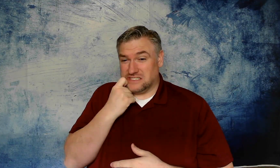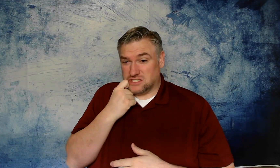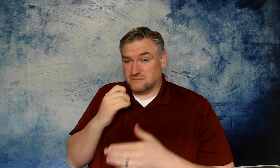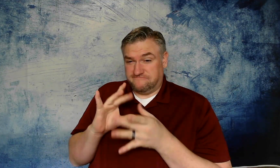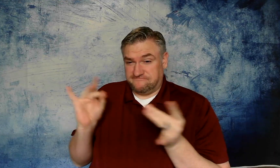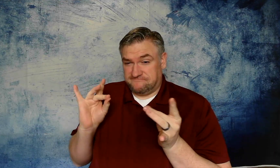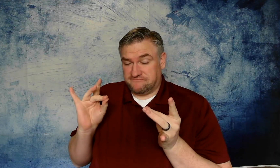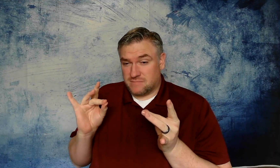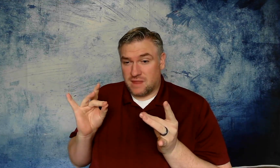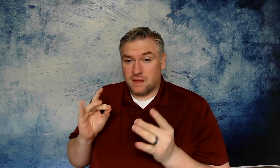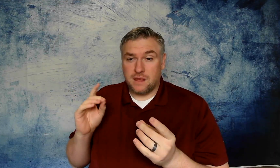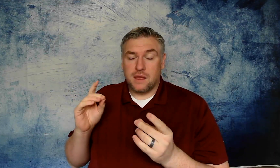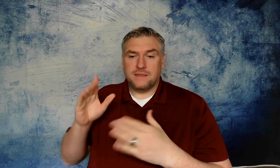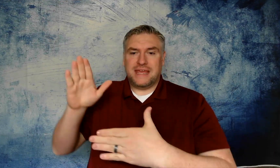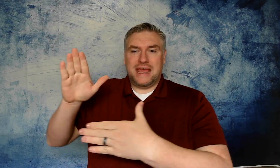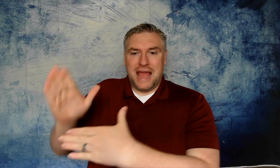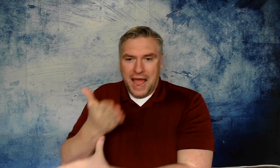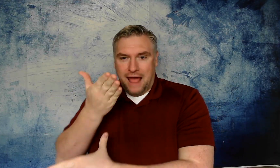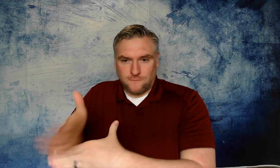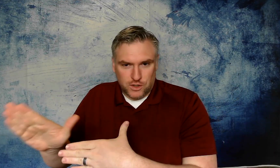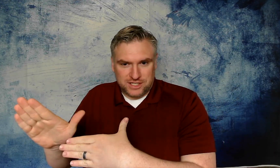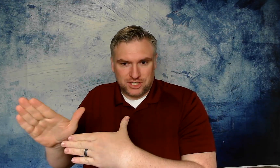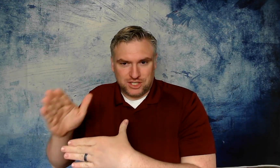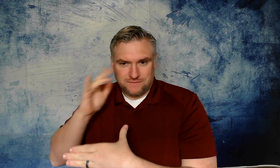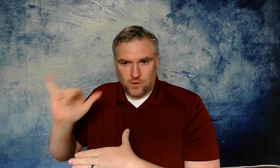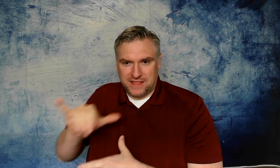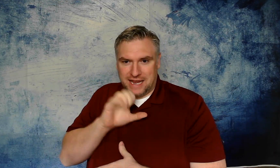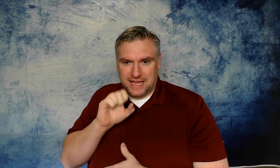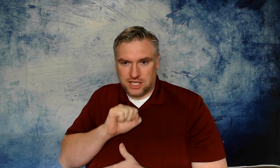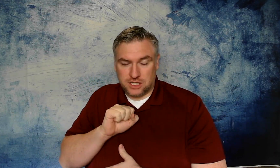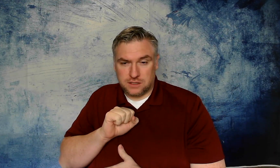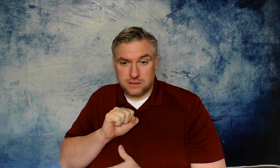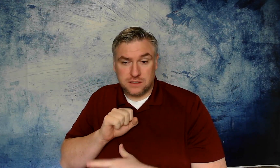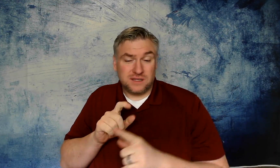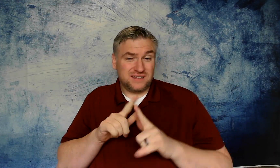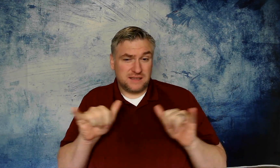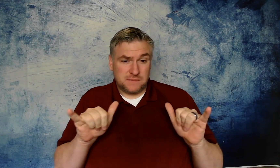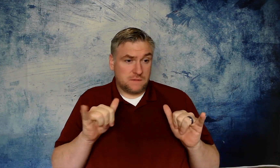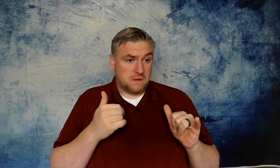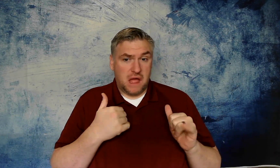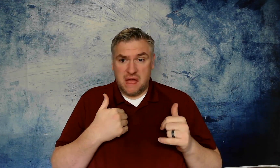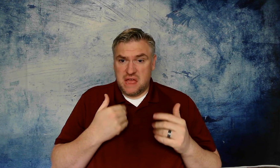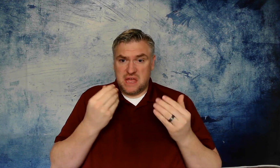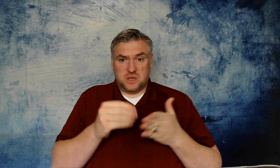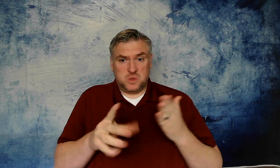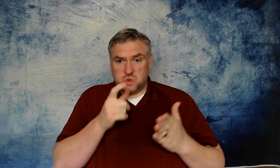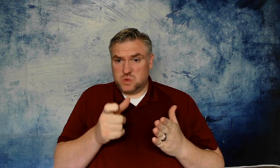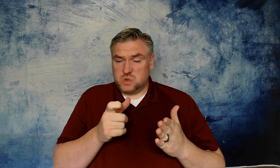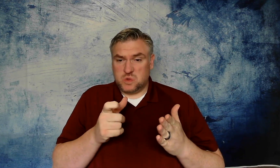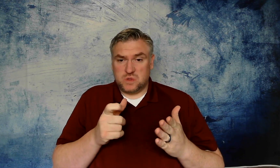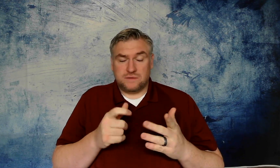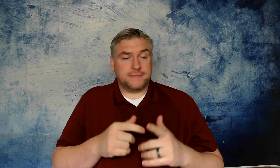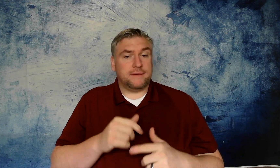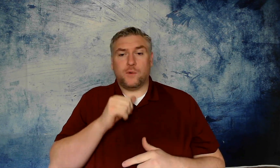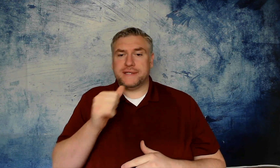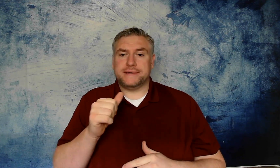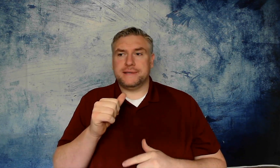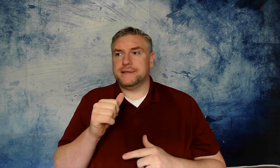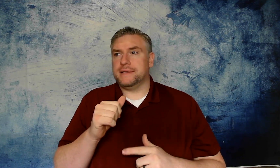scores. Like I just mentioned, the average for that age is something specific.